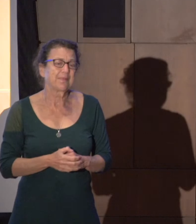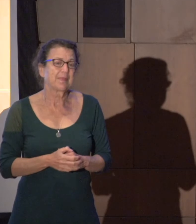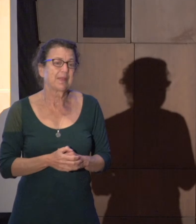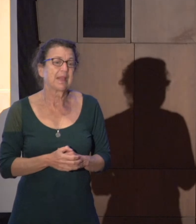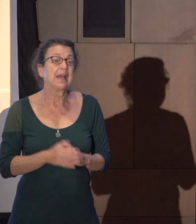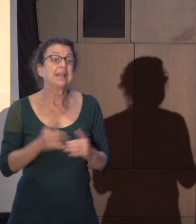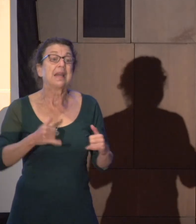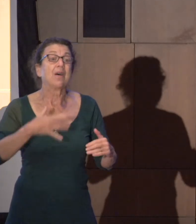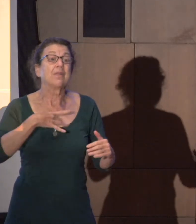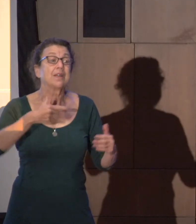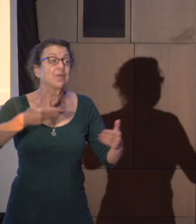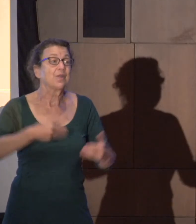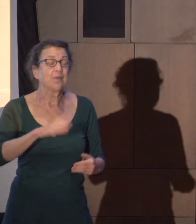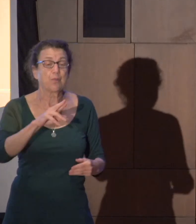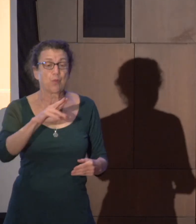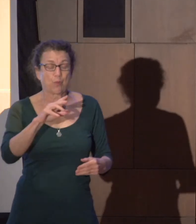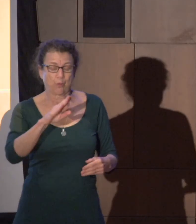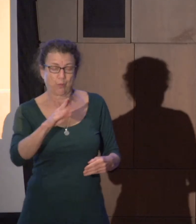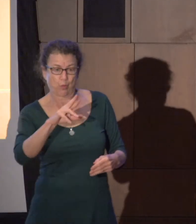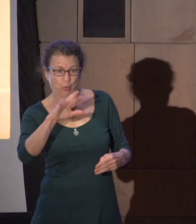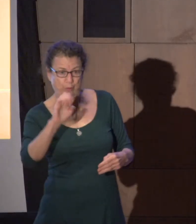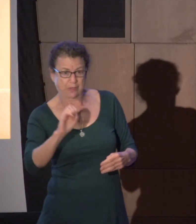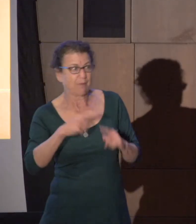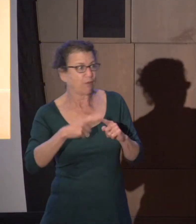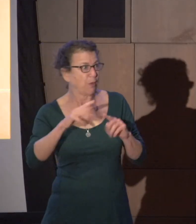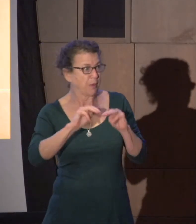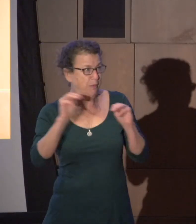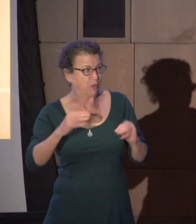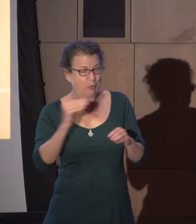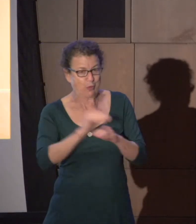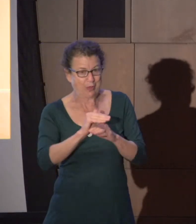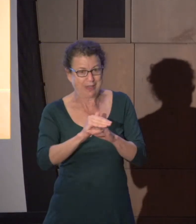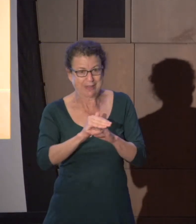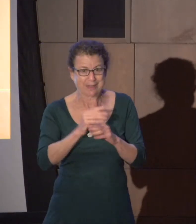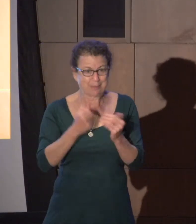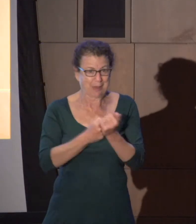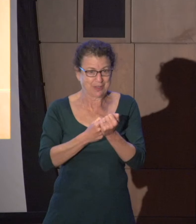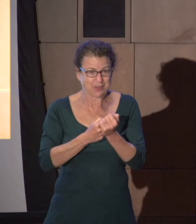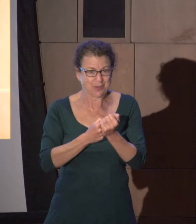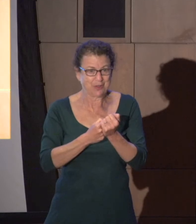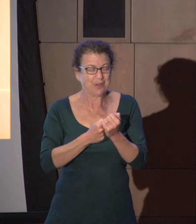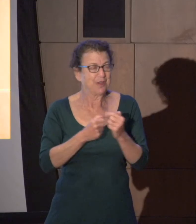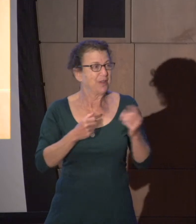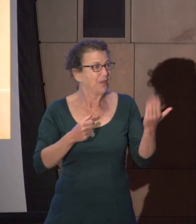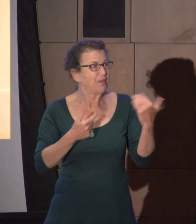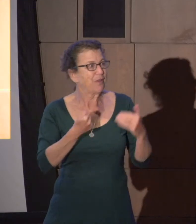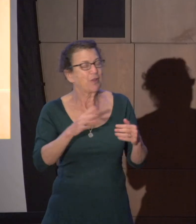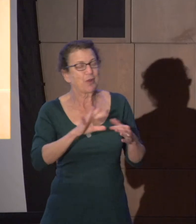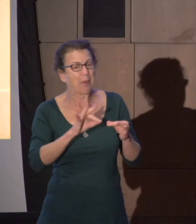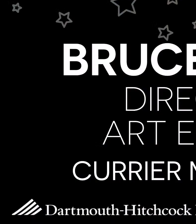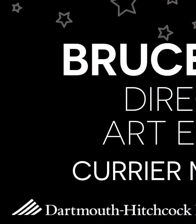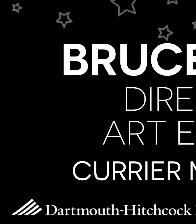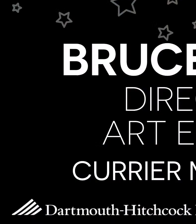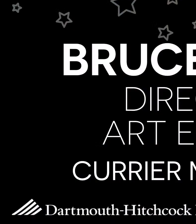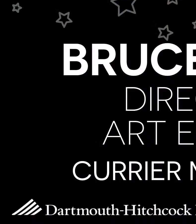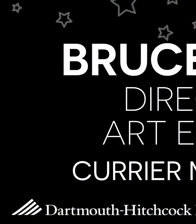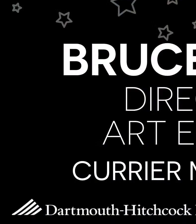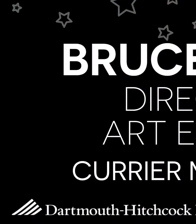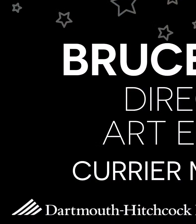I'd now like to invite Bruce Mccall from the Currier Museum of Art, tonight's venue sponsor, to the stage for a few remarks.